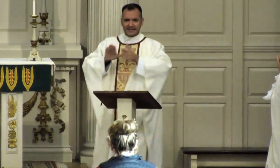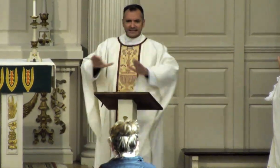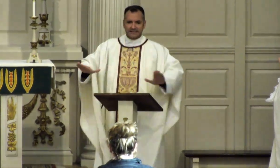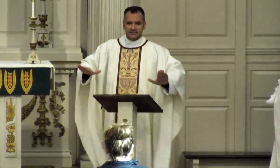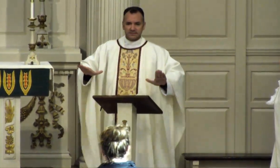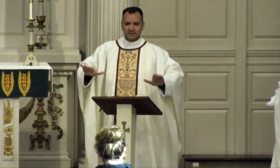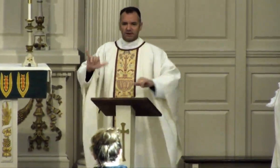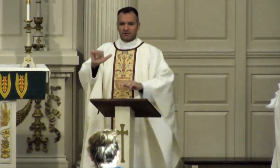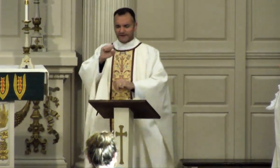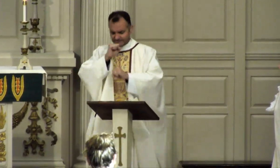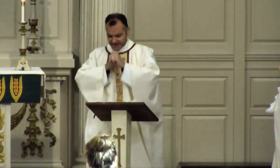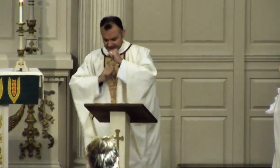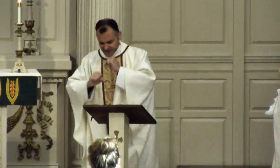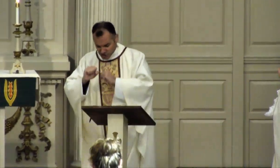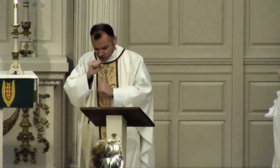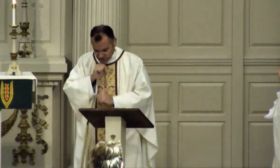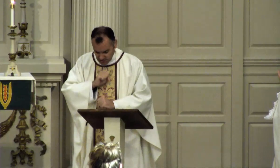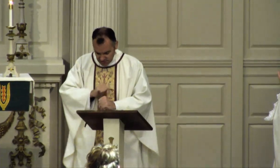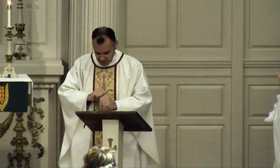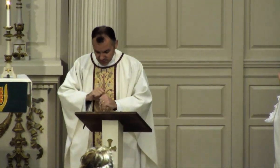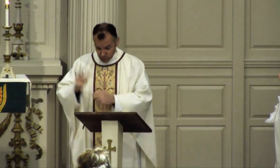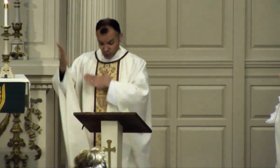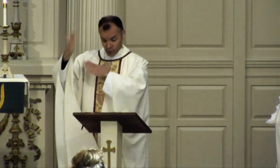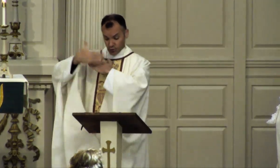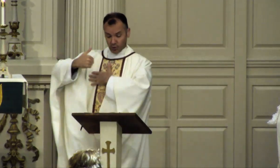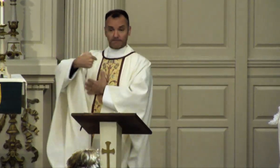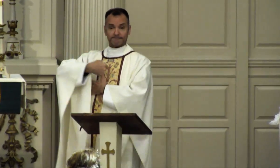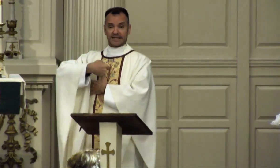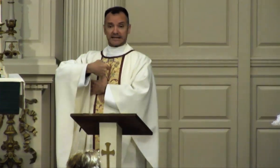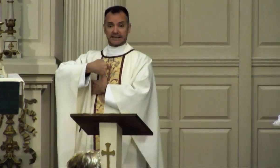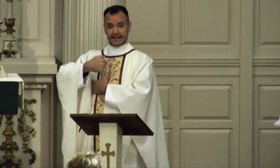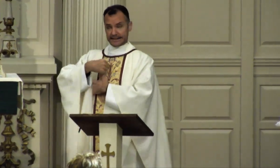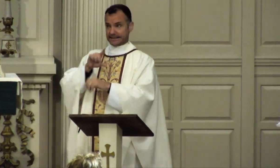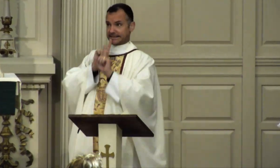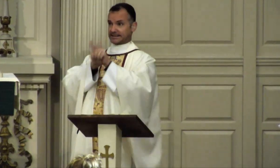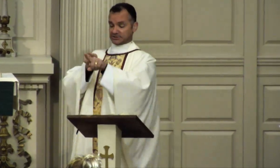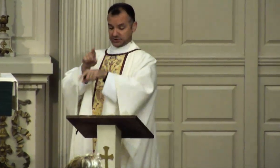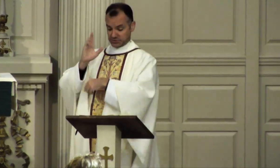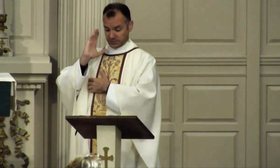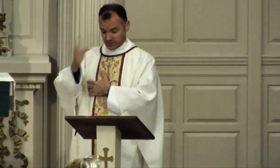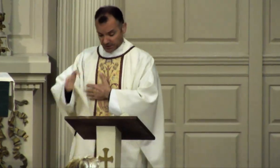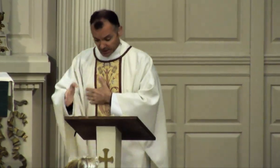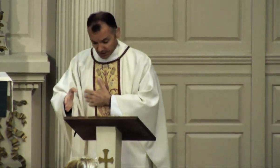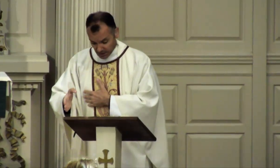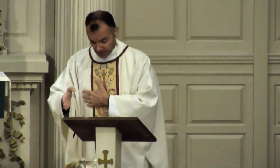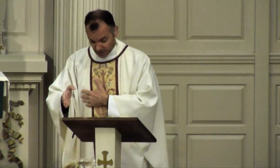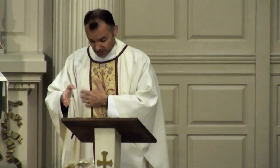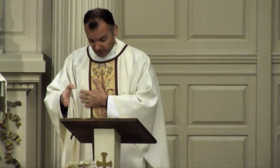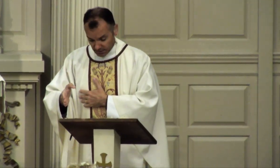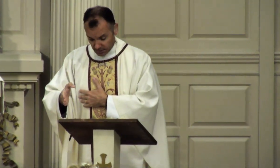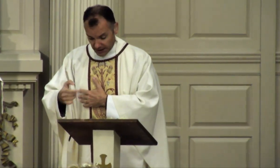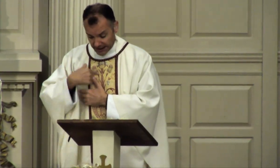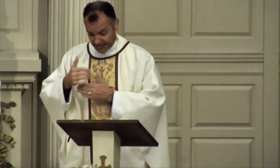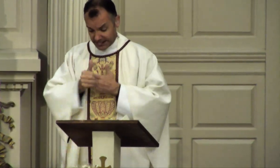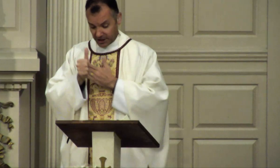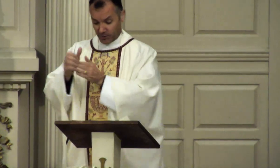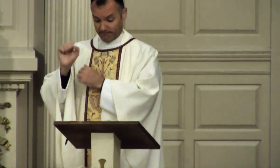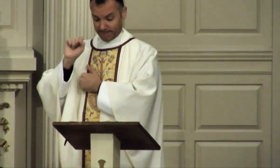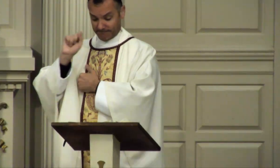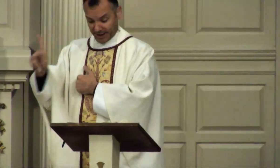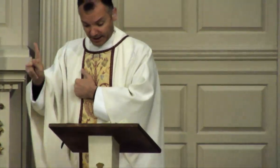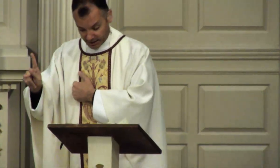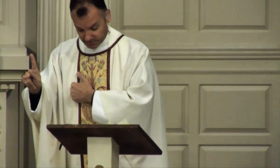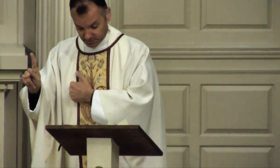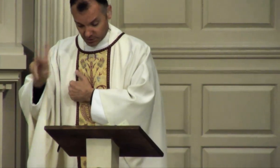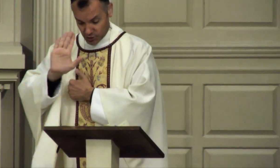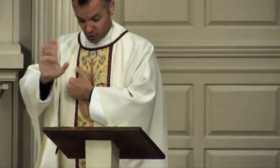The Lord said, I think thoughts of peace and not of affliction. You will call upon me and I will answer you,